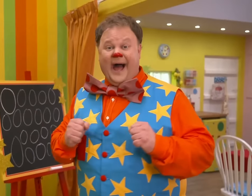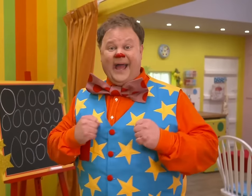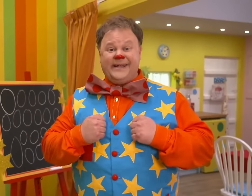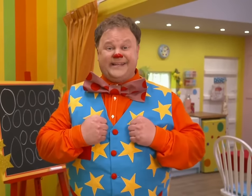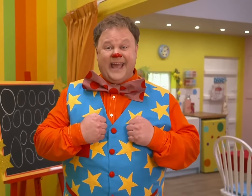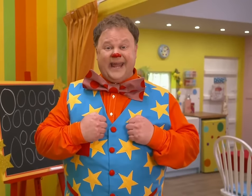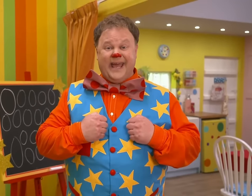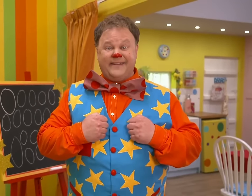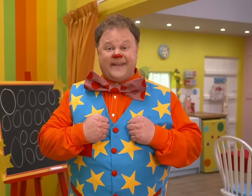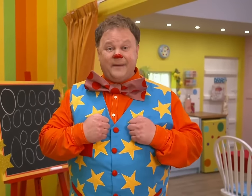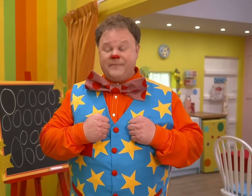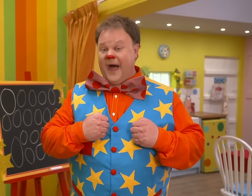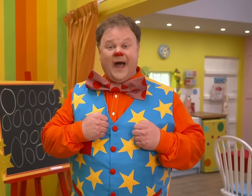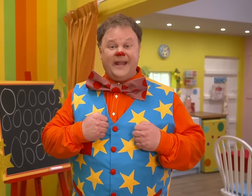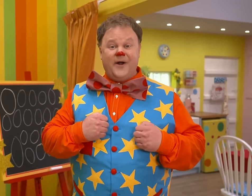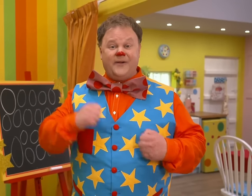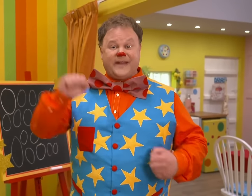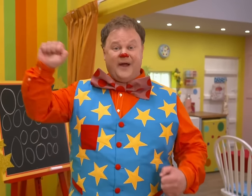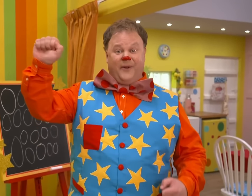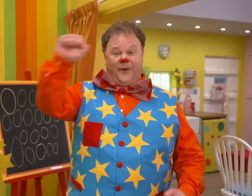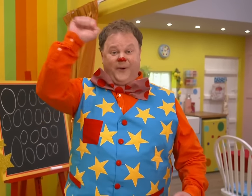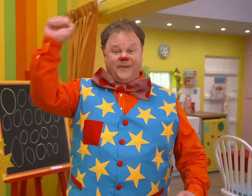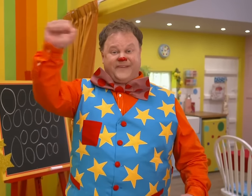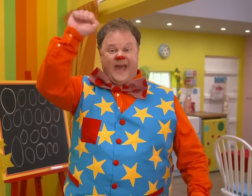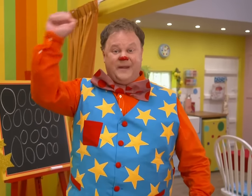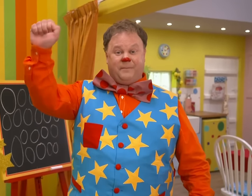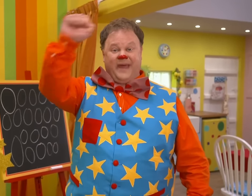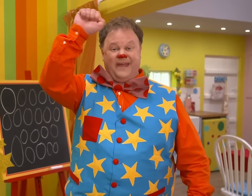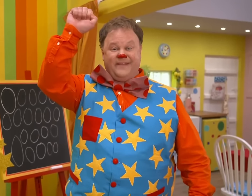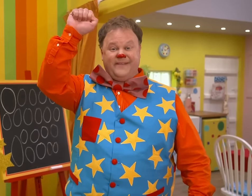I did it! I knocked down all 10 pins!